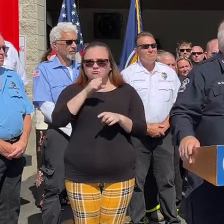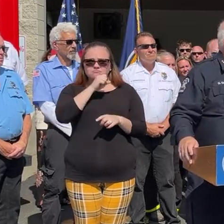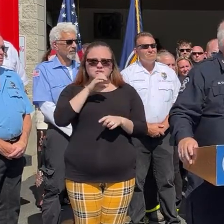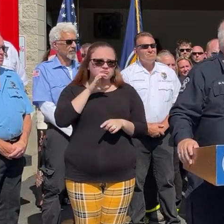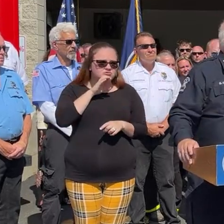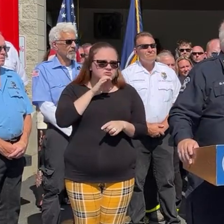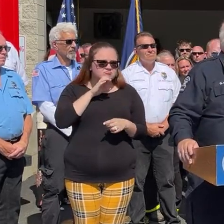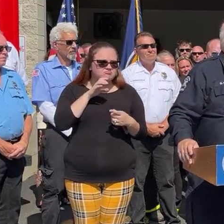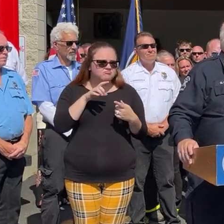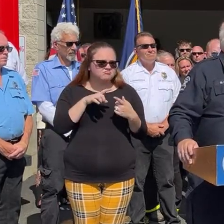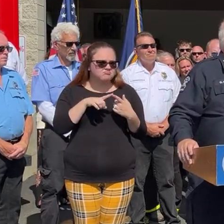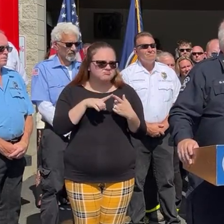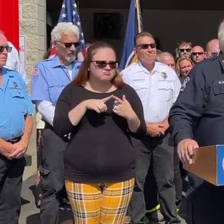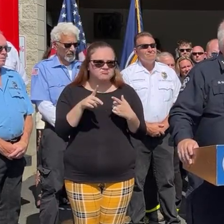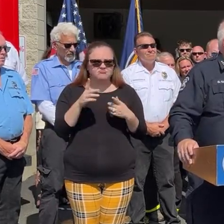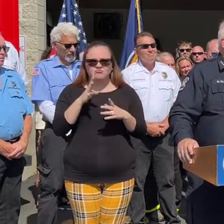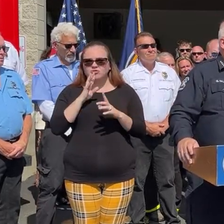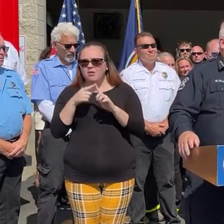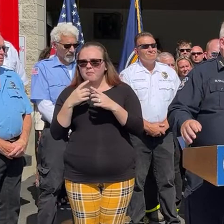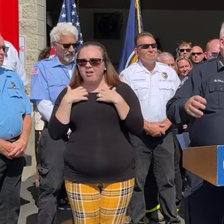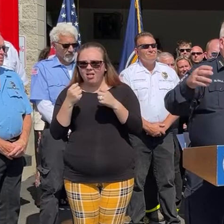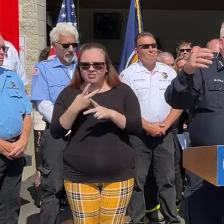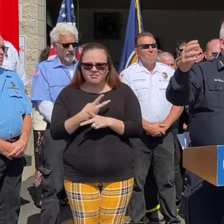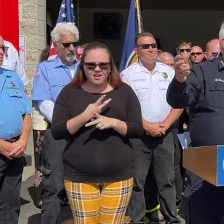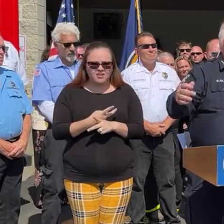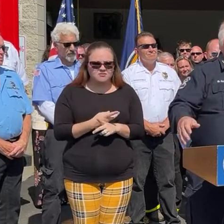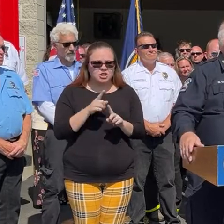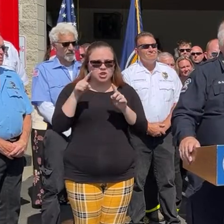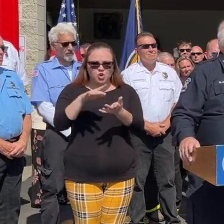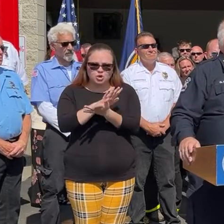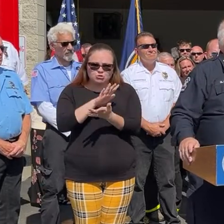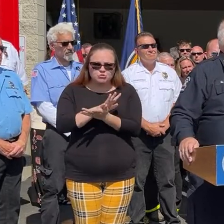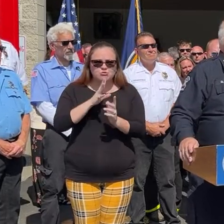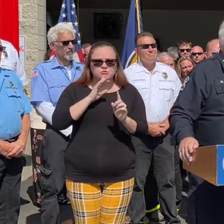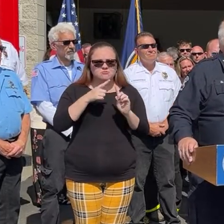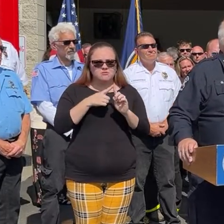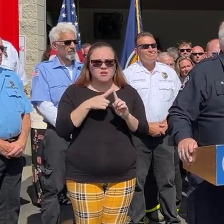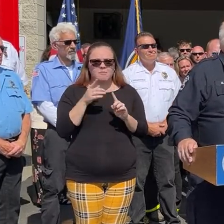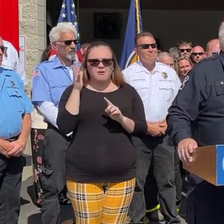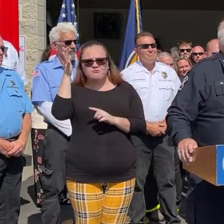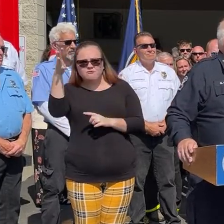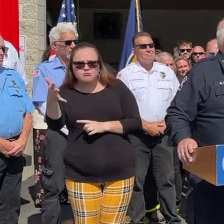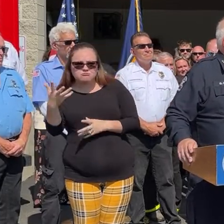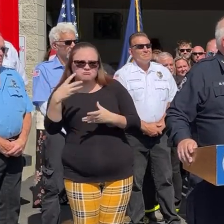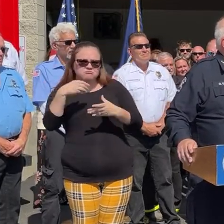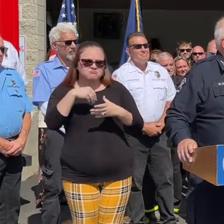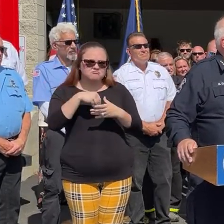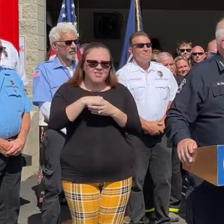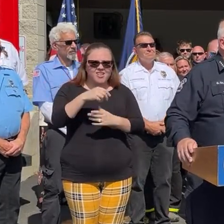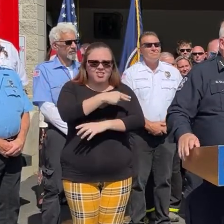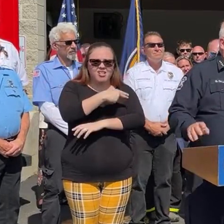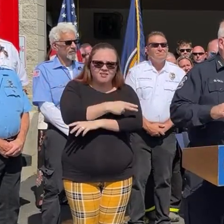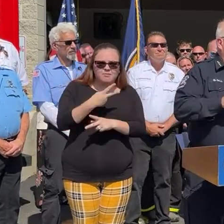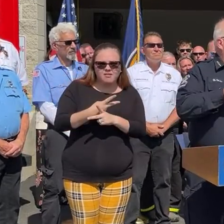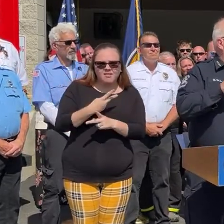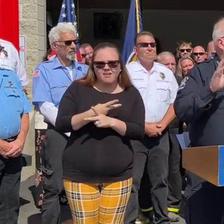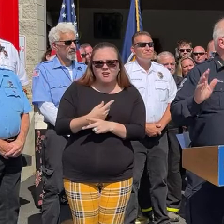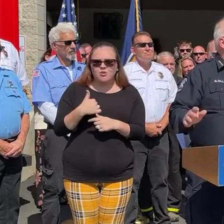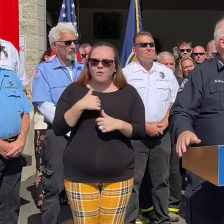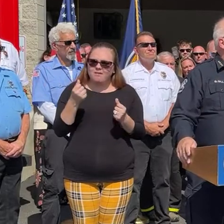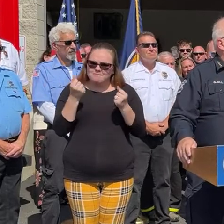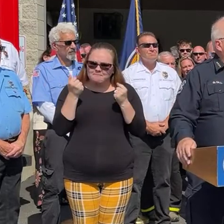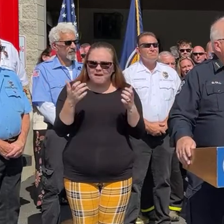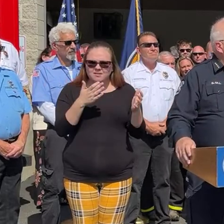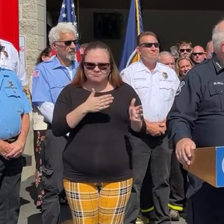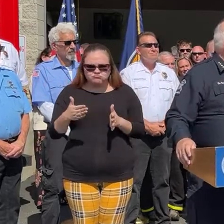to them about healthcare. Where our plans are to go to schools and talk to the kids about futures in pre-hospital care. We have a lot of things